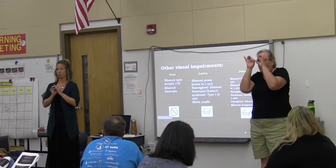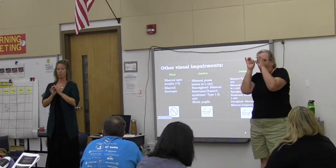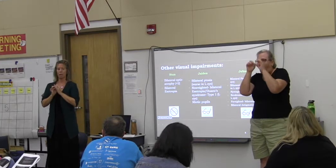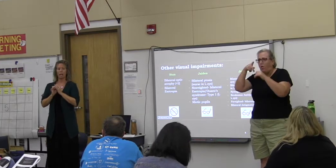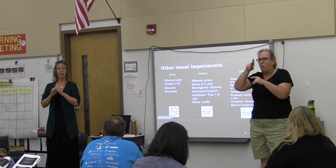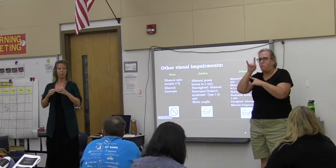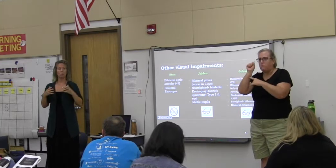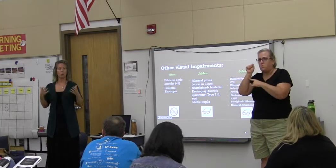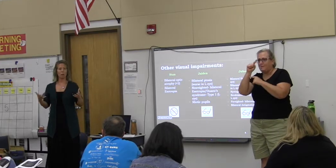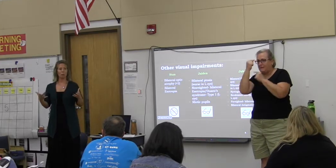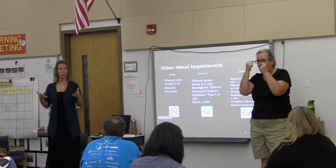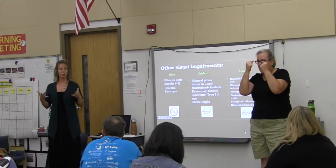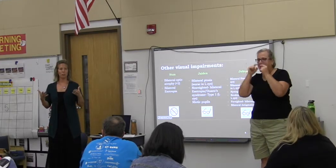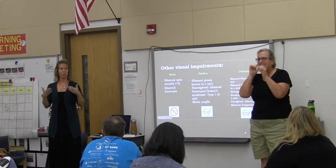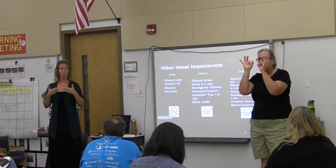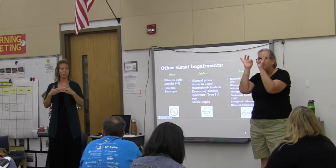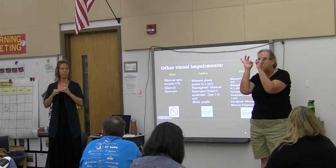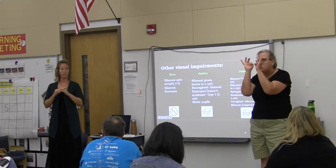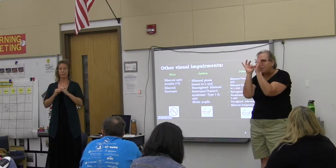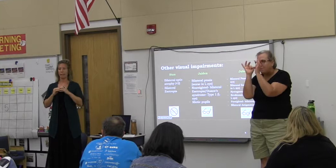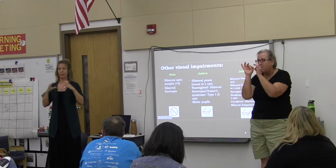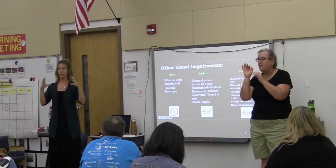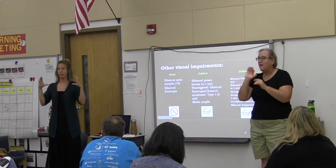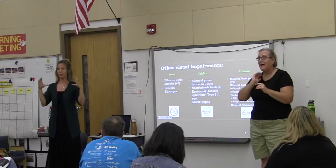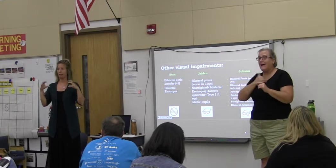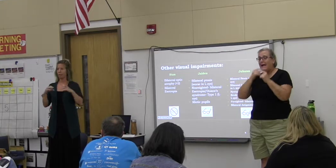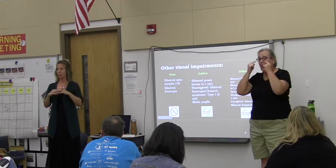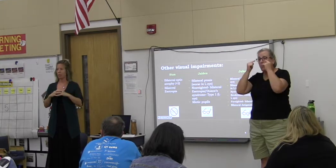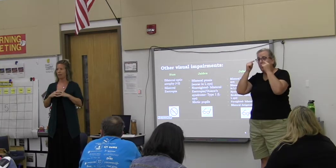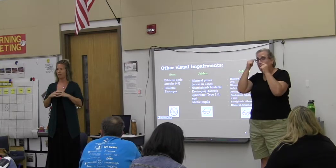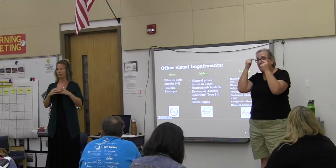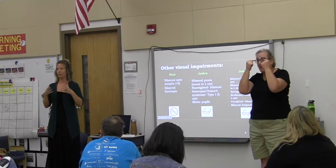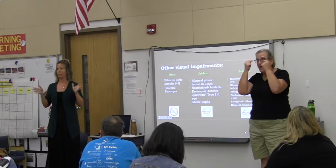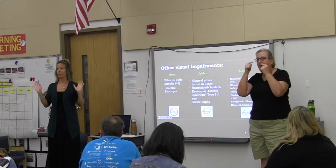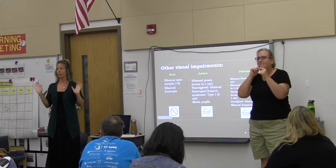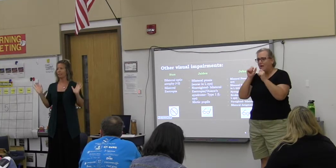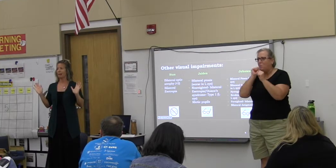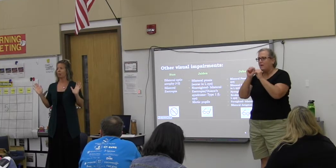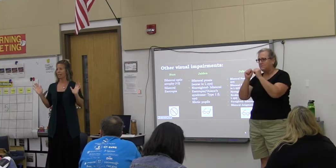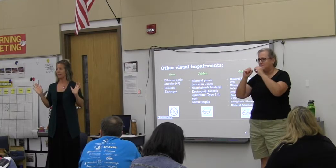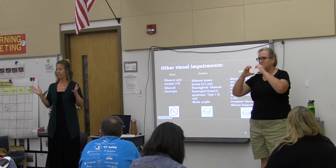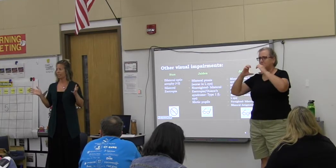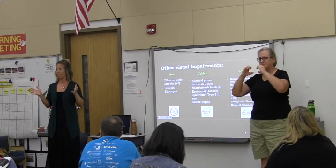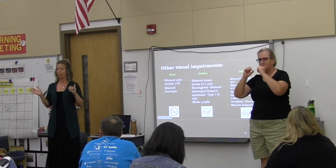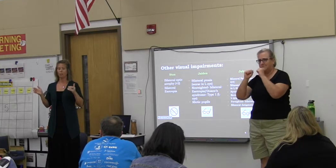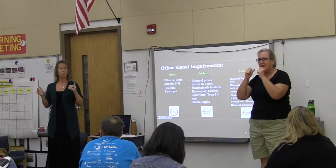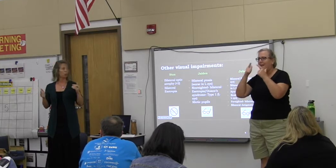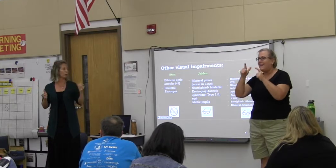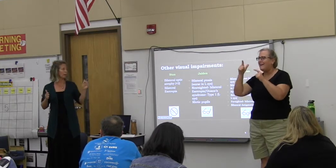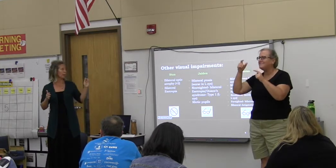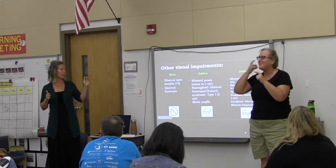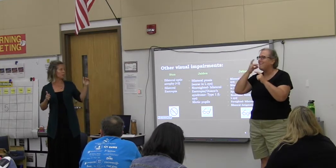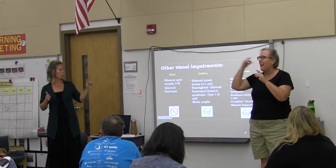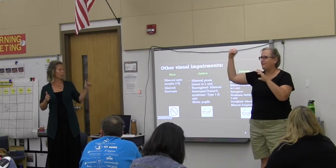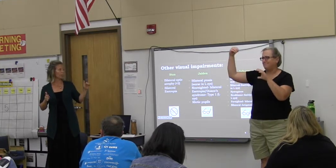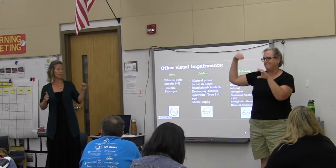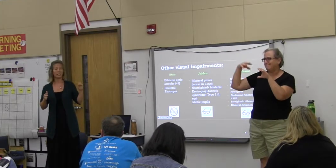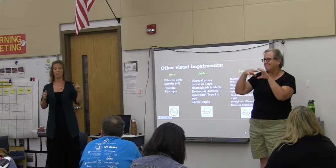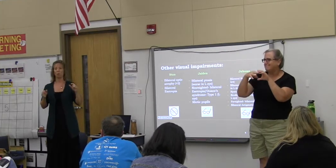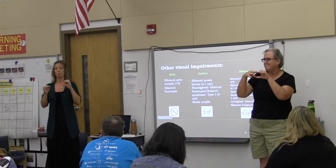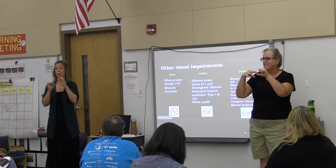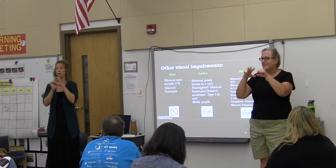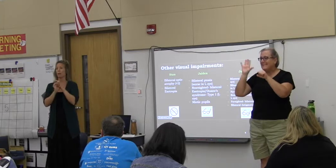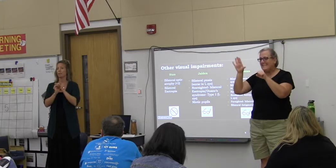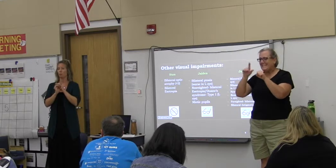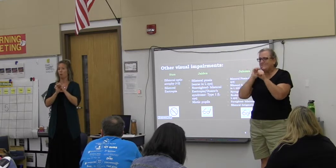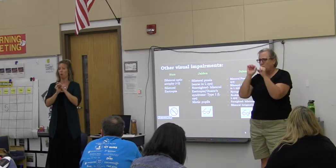pupils. And what our pupils do is basically they expand and they contract and they allow light in. So with Jaden,